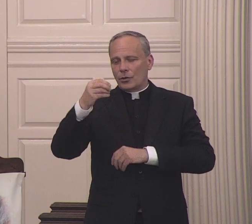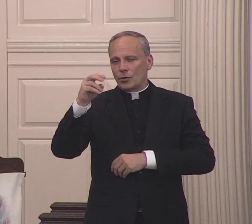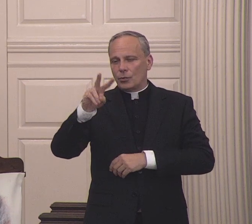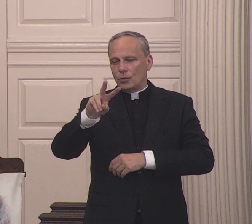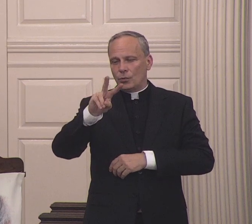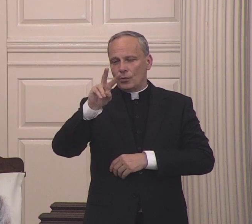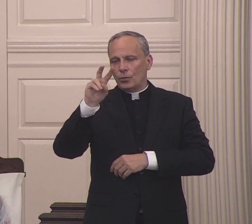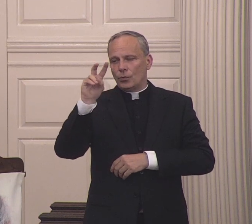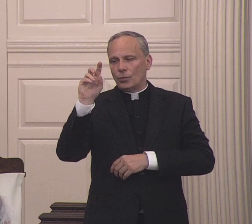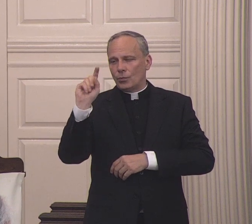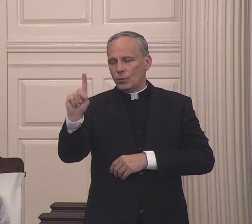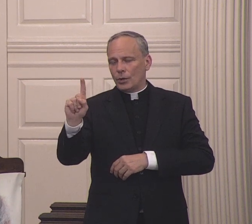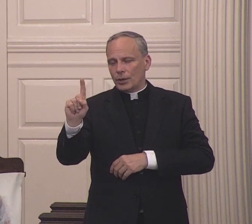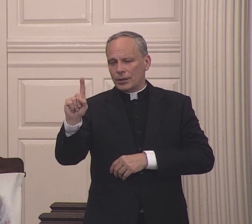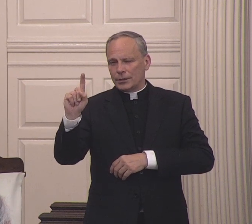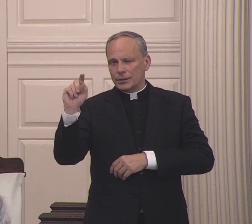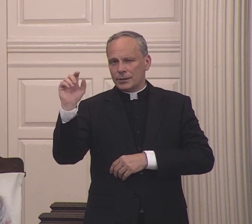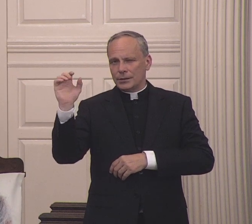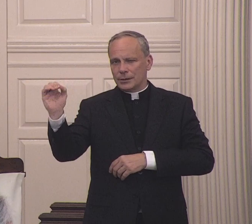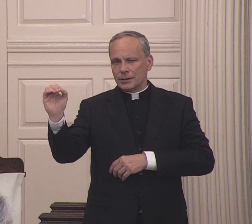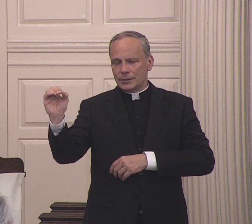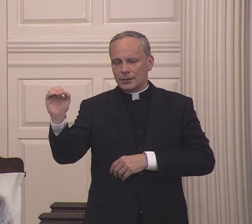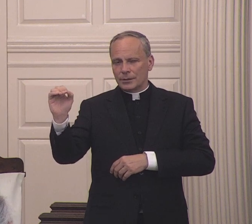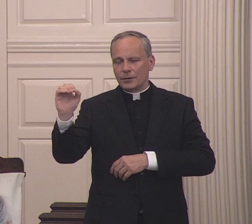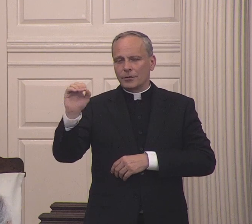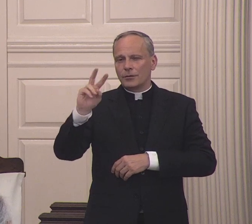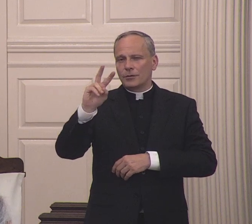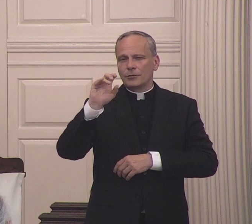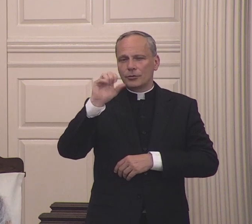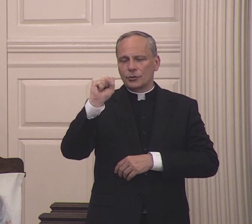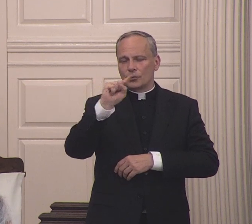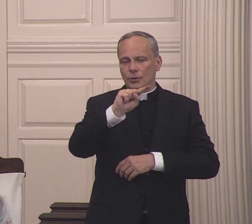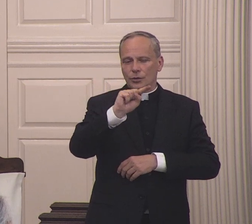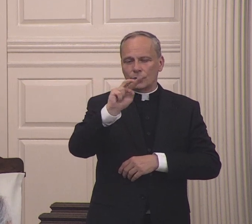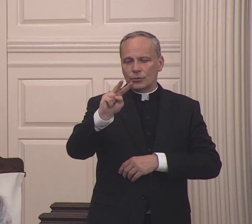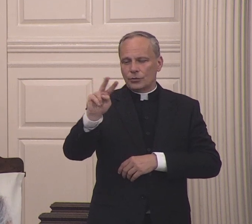210, and we will sing verses 1, 2, and 4.